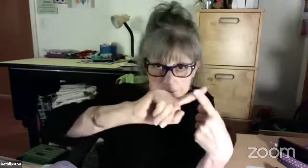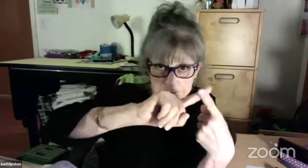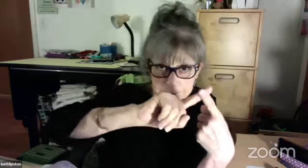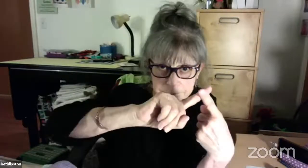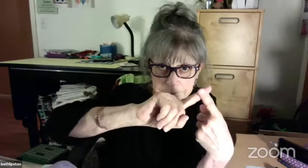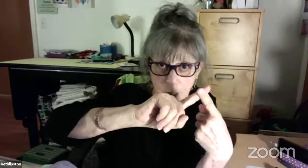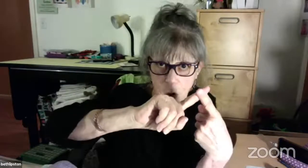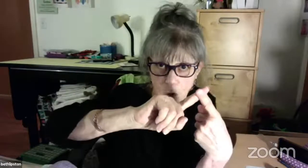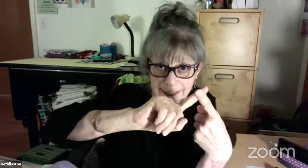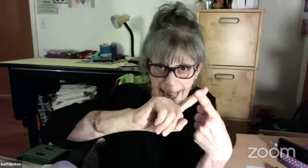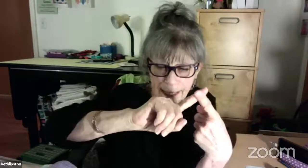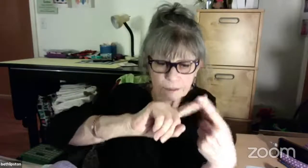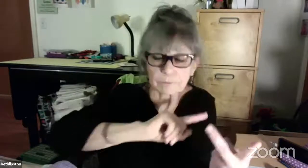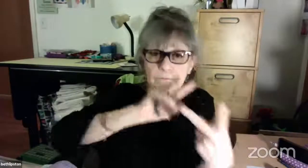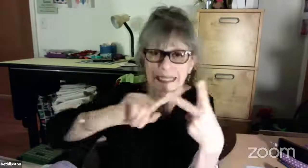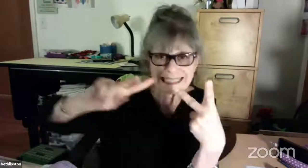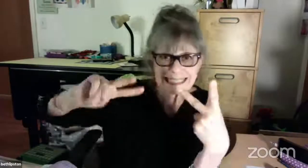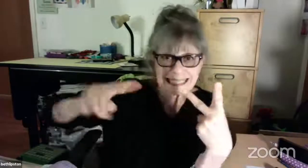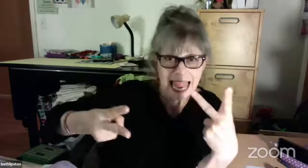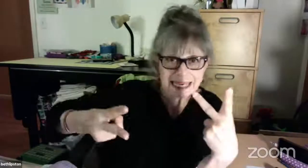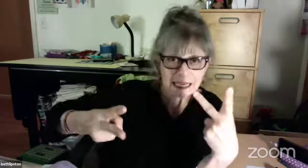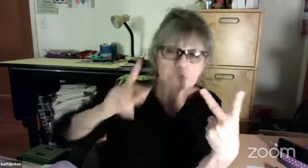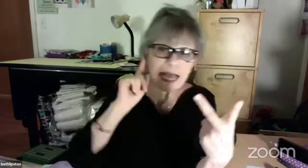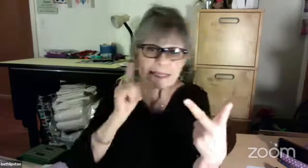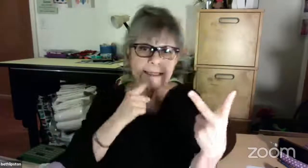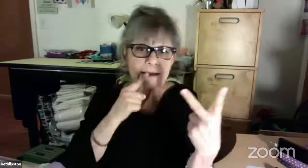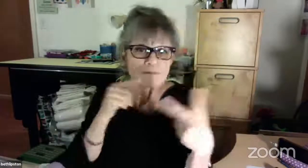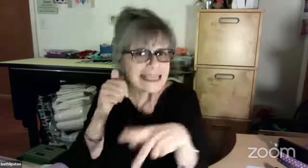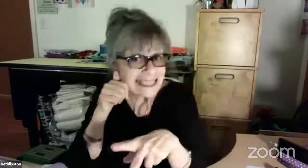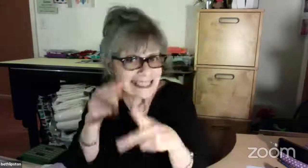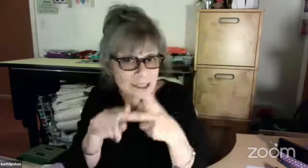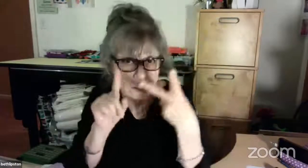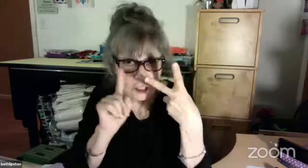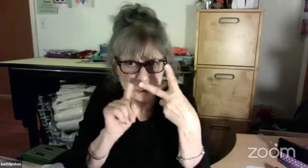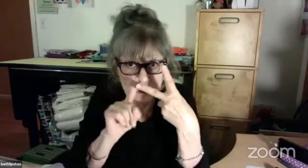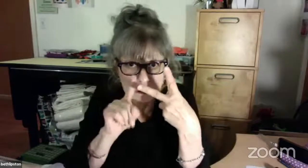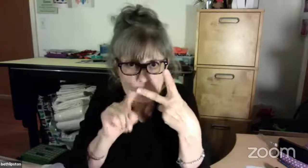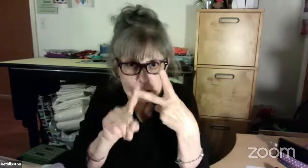she's hearing. And then I have a second sister that's deaf.